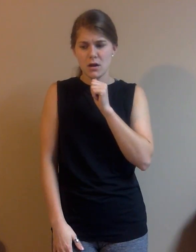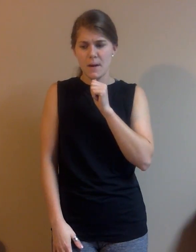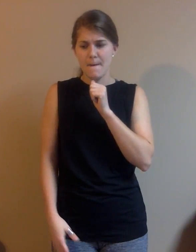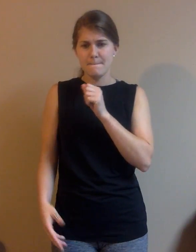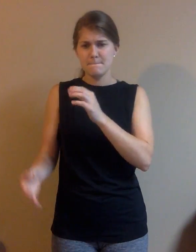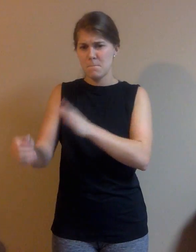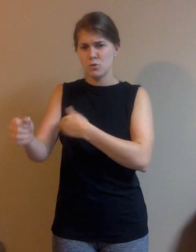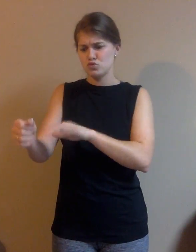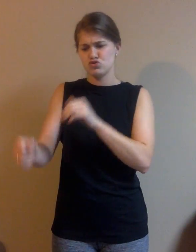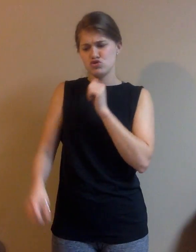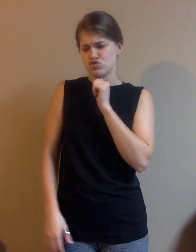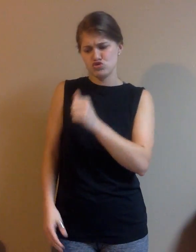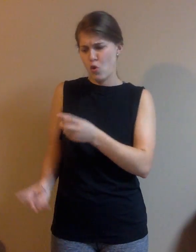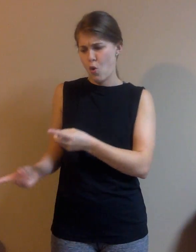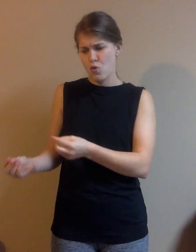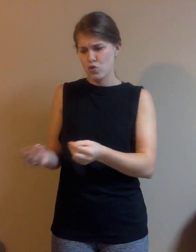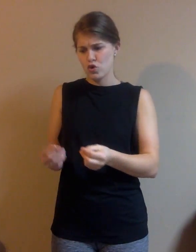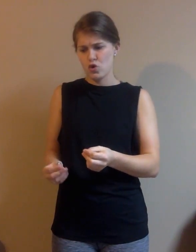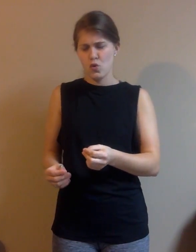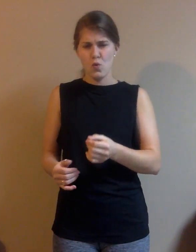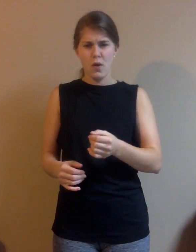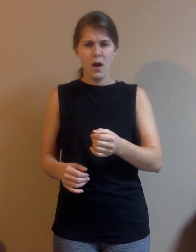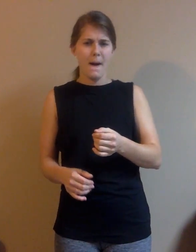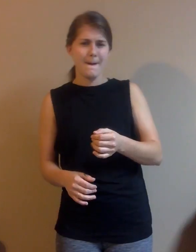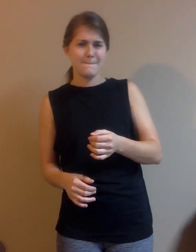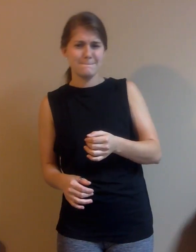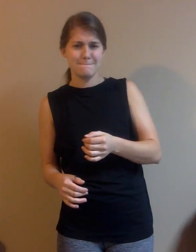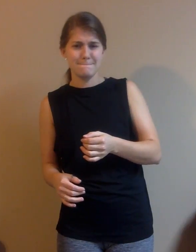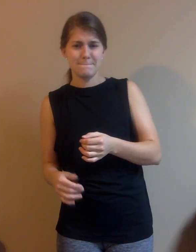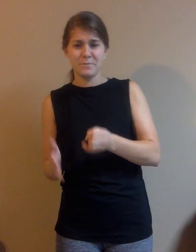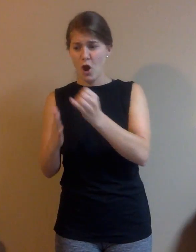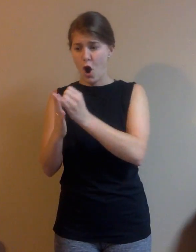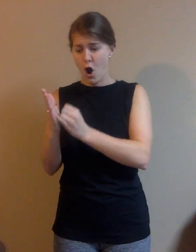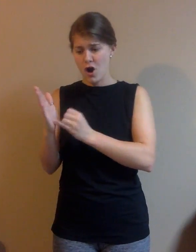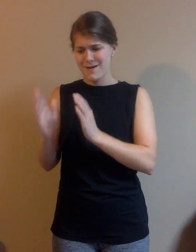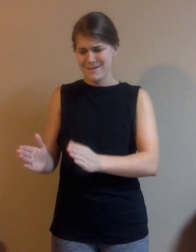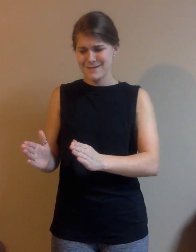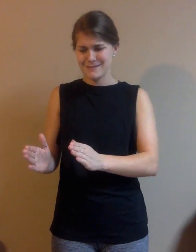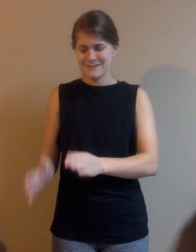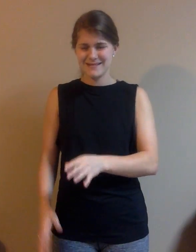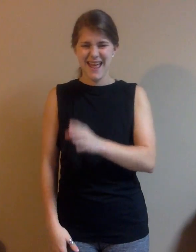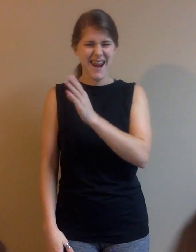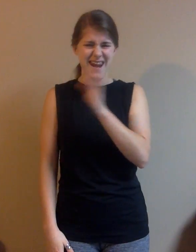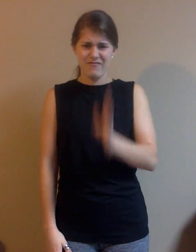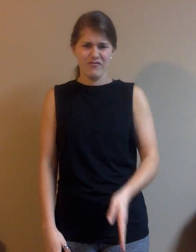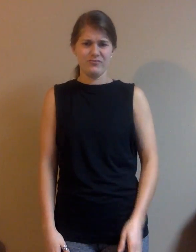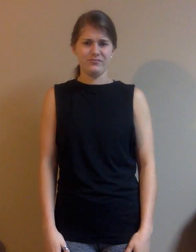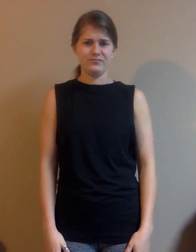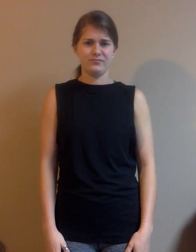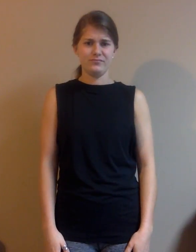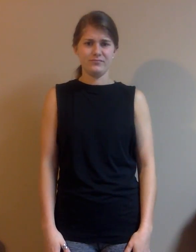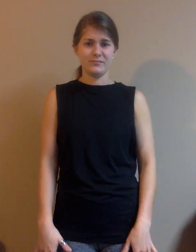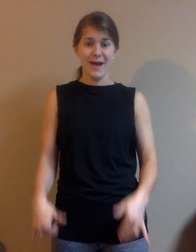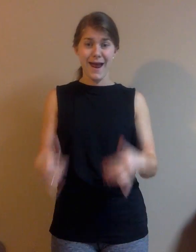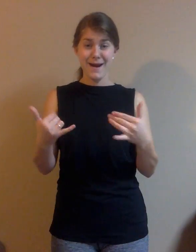an artist. Benign advice, now profoundly mistaken. The whole world is engulfed in a revolution. And